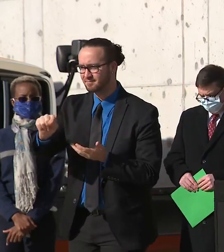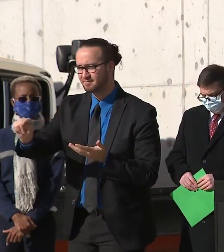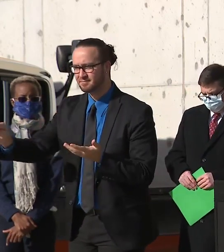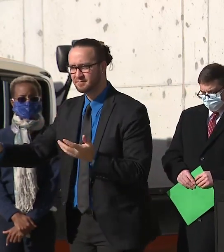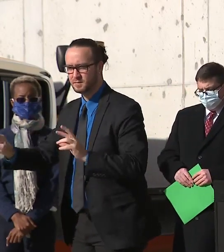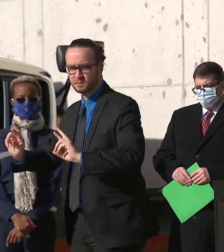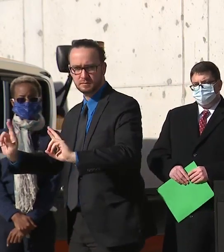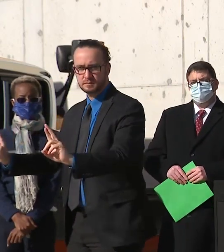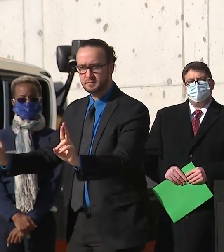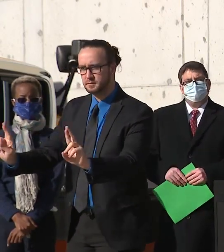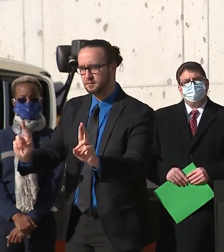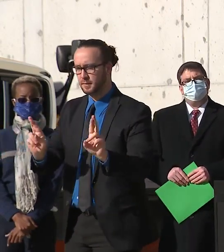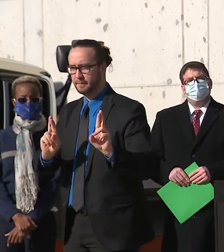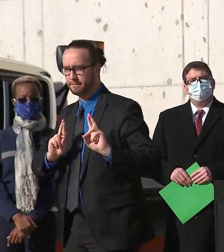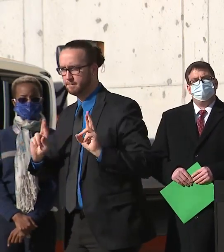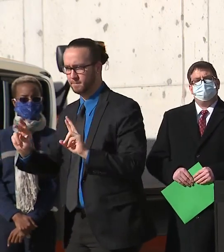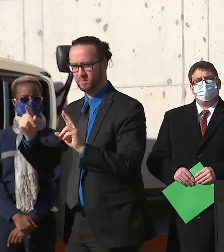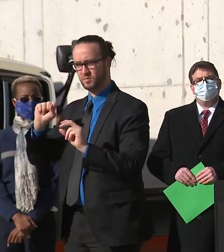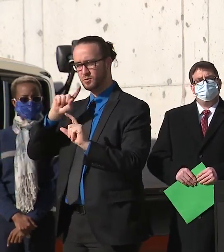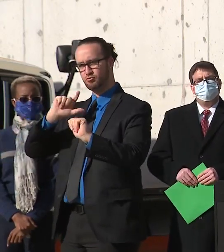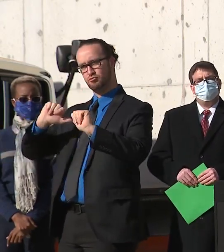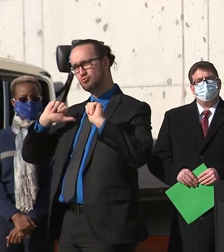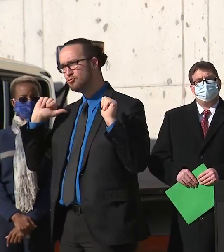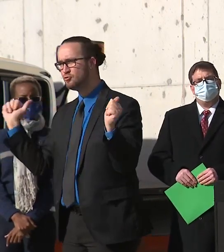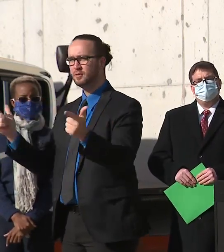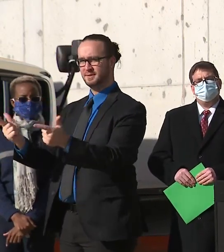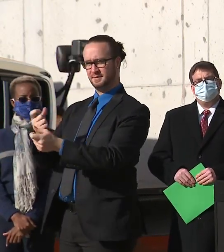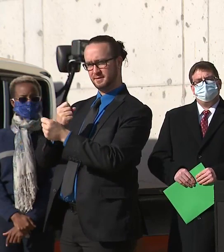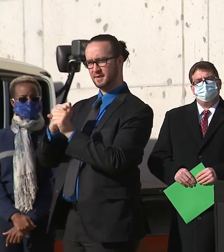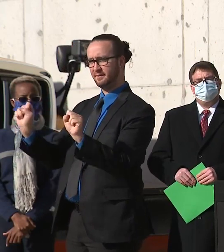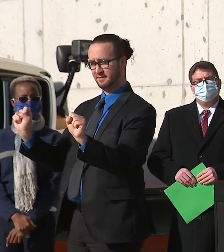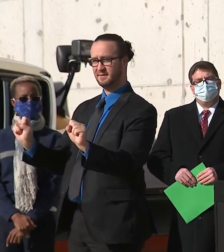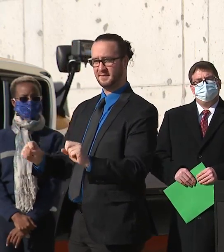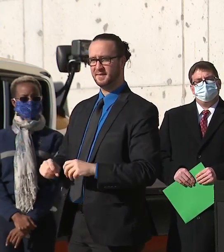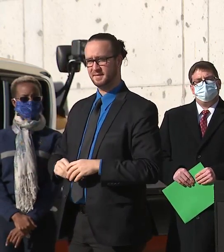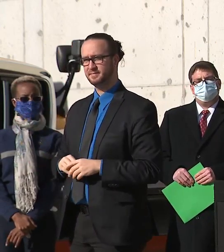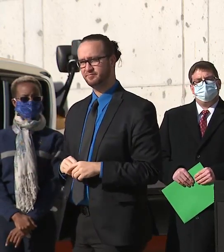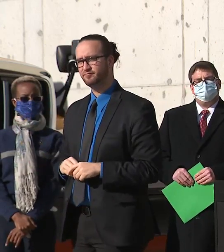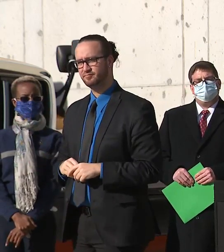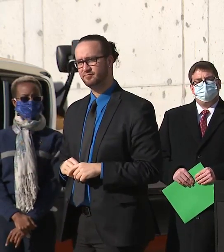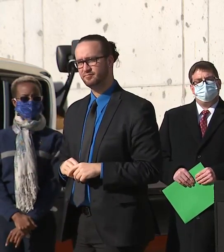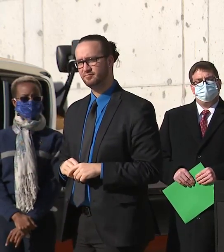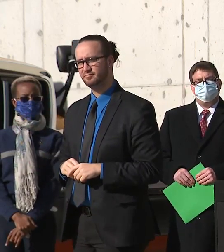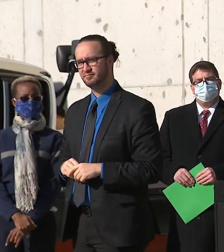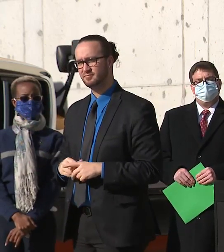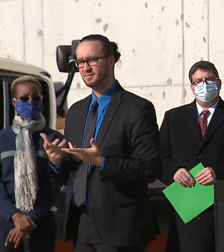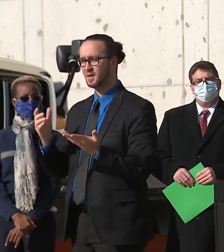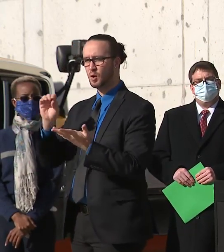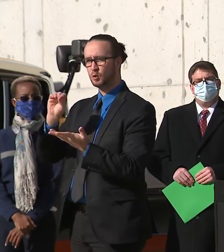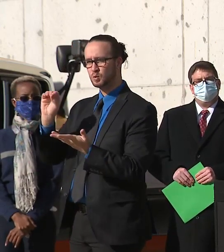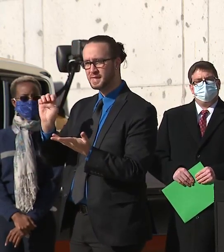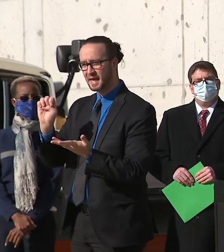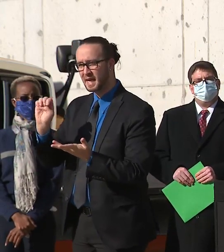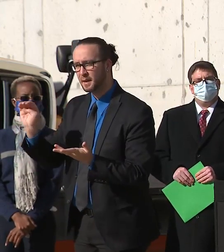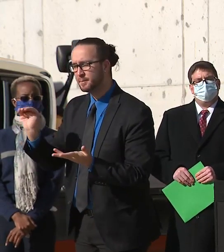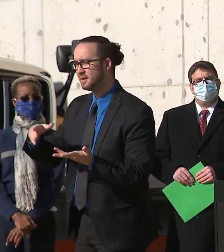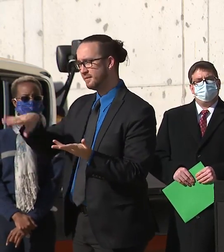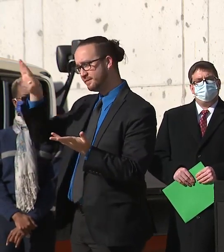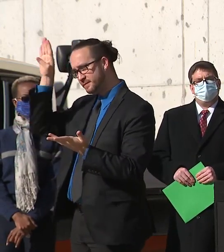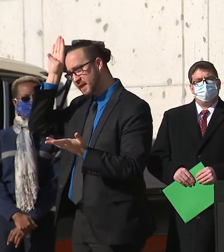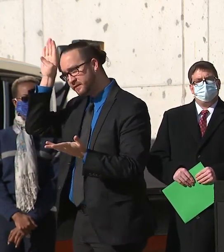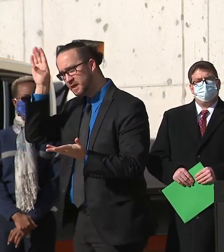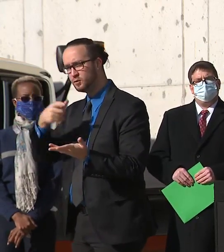each winter. DPW, General Services, OEM, police, fire, it's a full city team